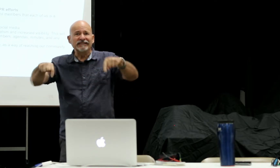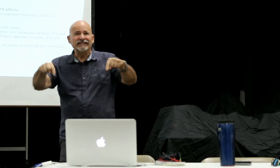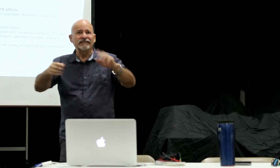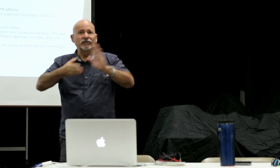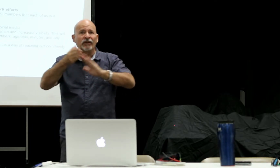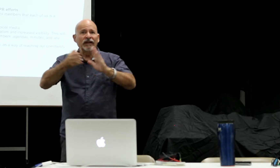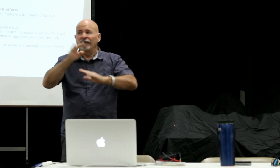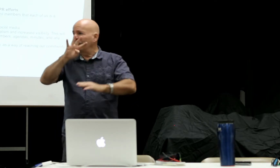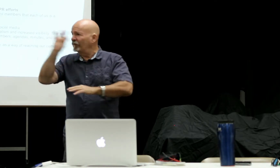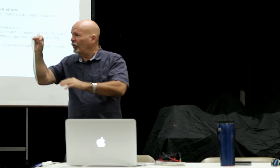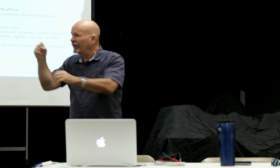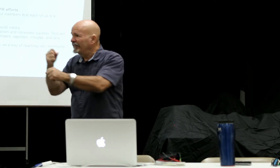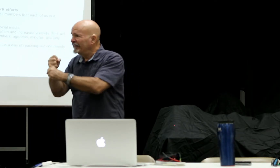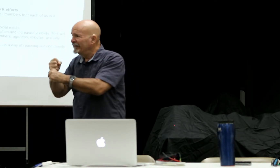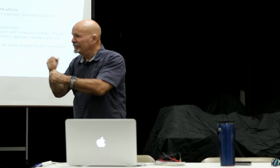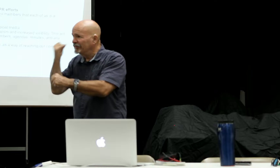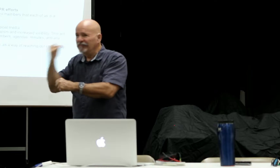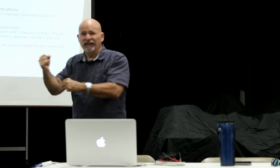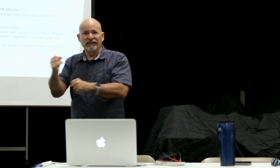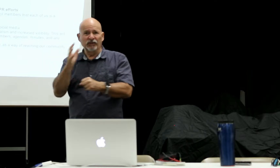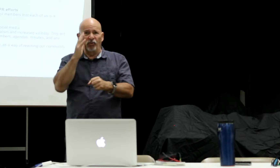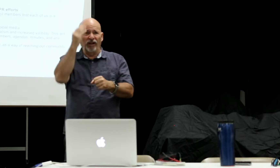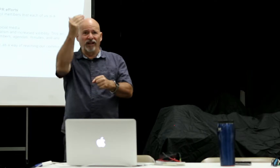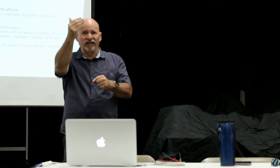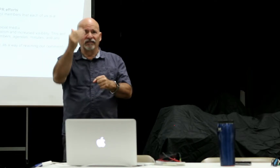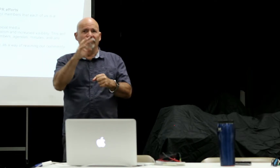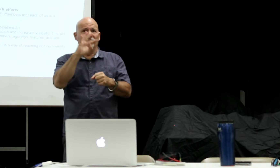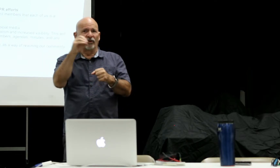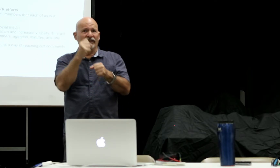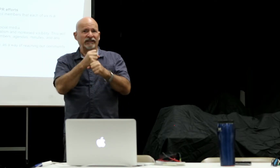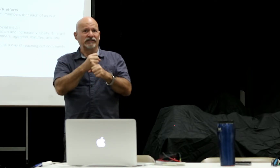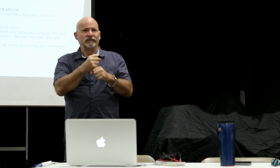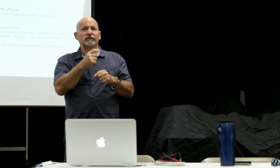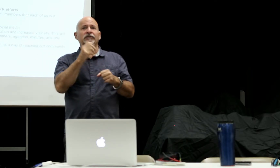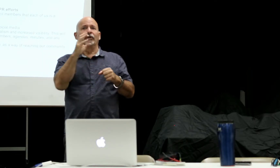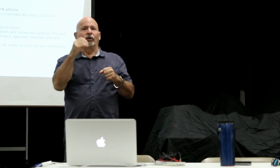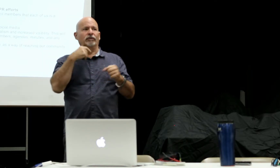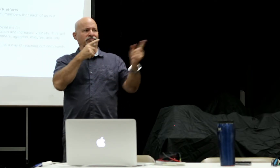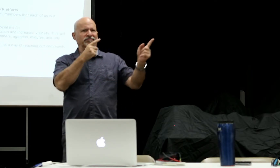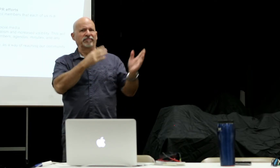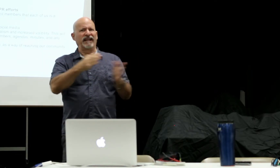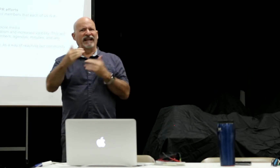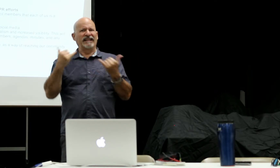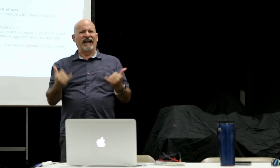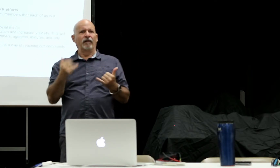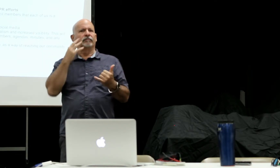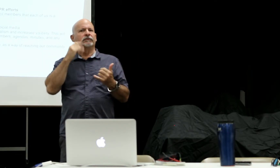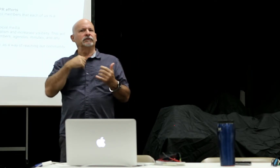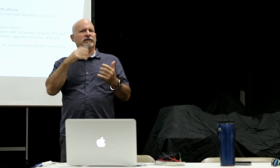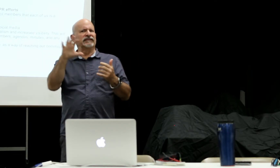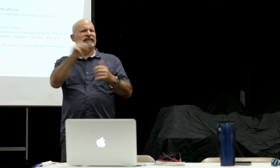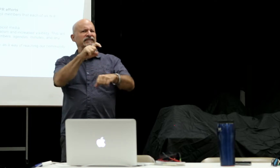imagine that DHHC now has been here for 40 years? So we